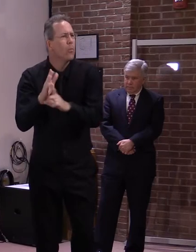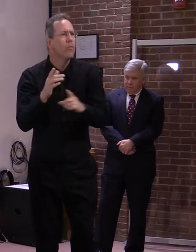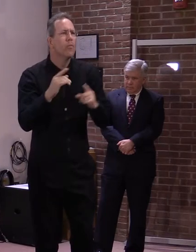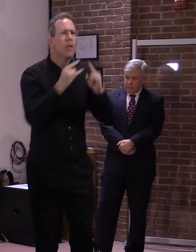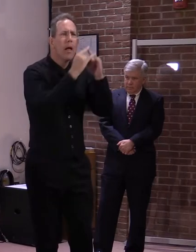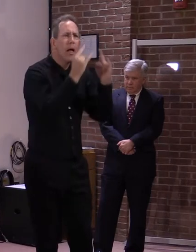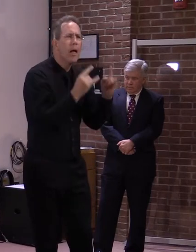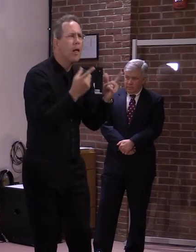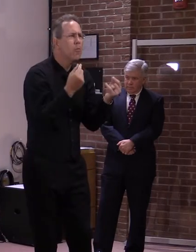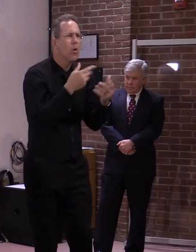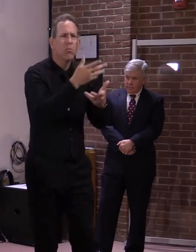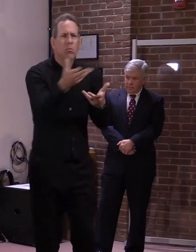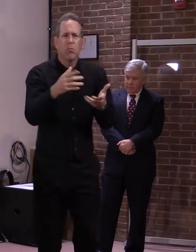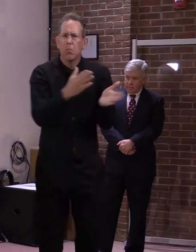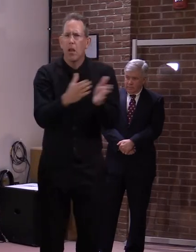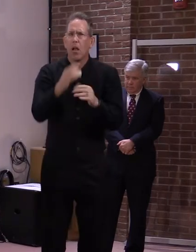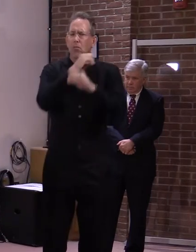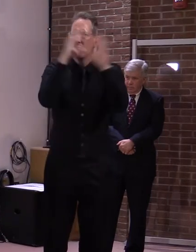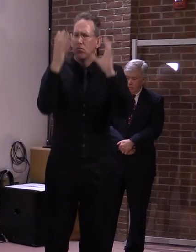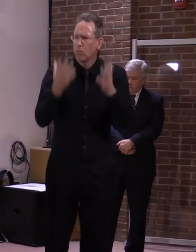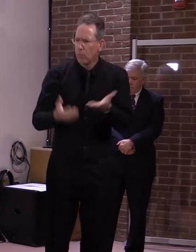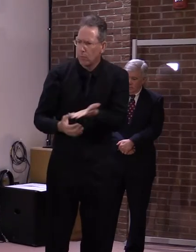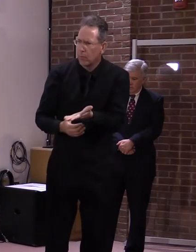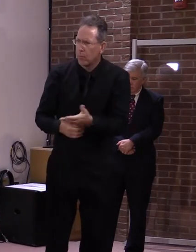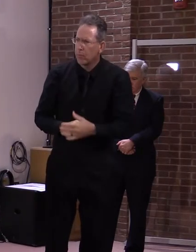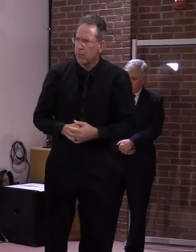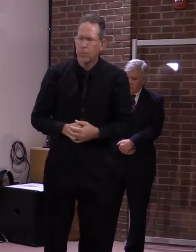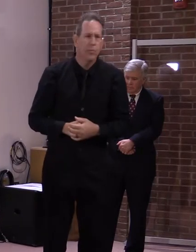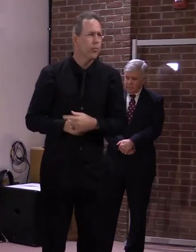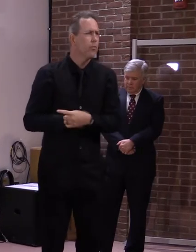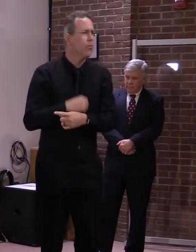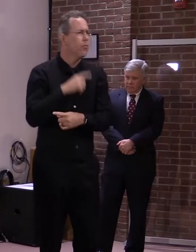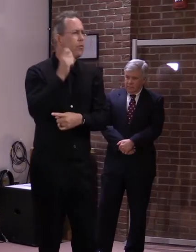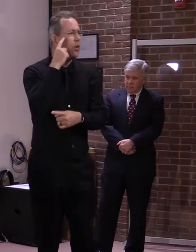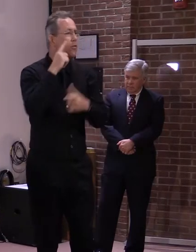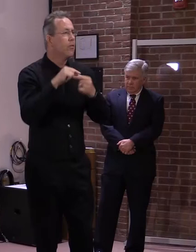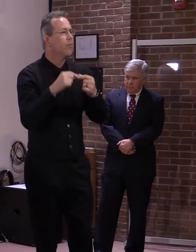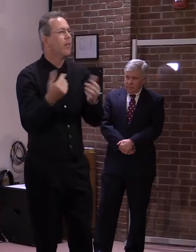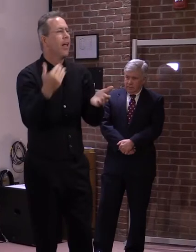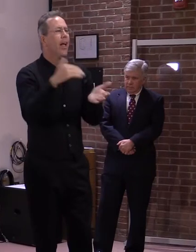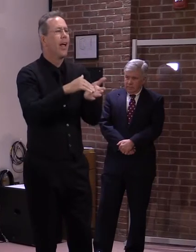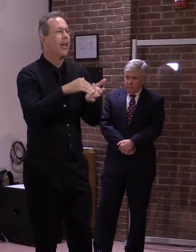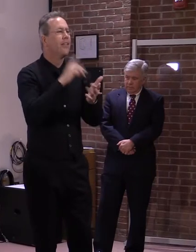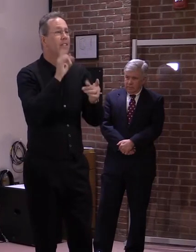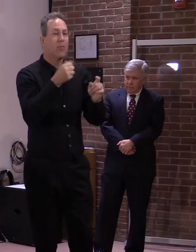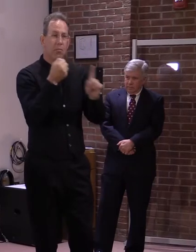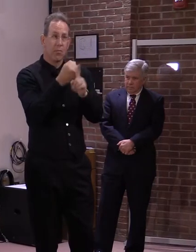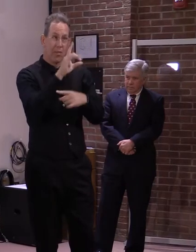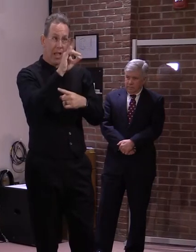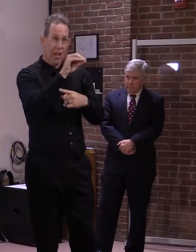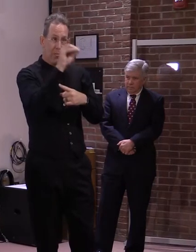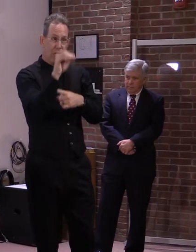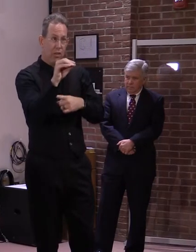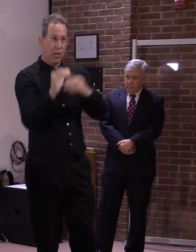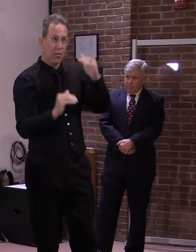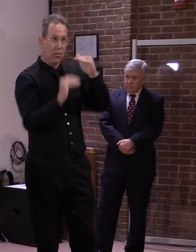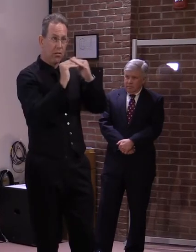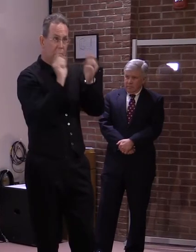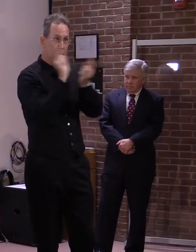again, once we hit that 80% threshold, we'll lift all remaining restrictions. There'll be guidelines at that